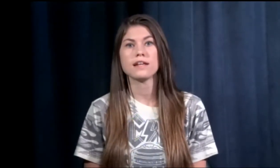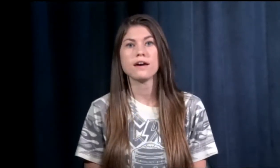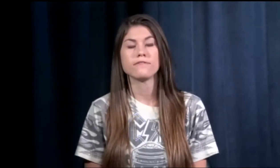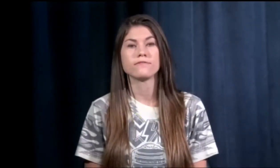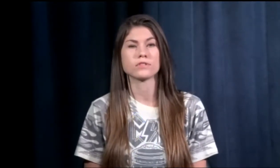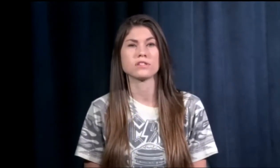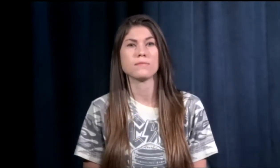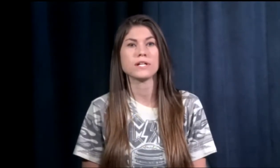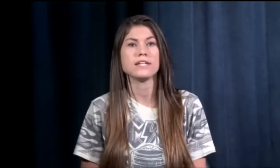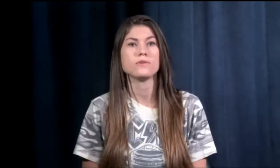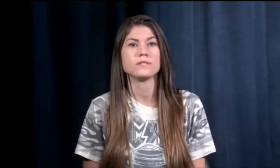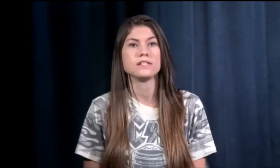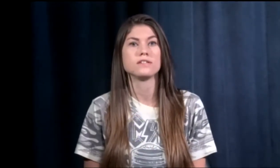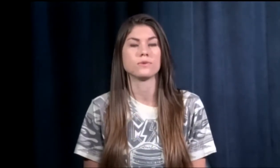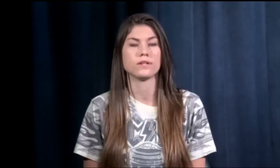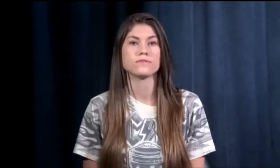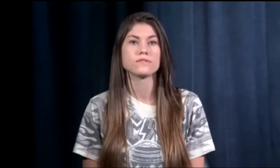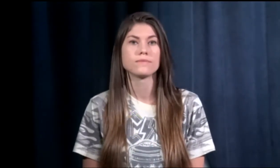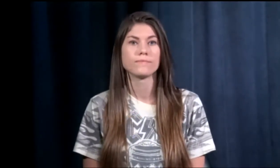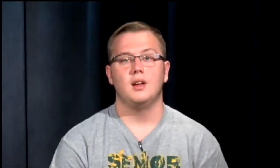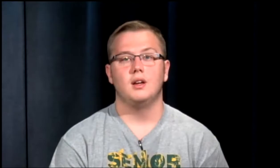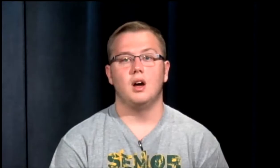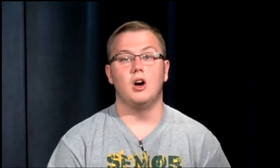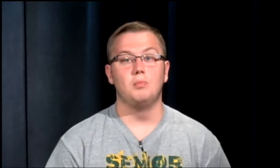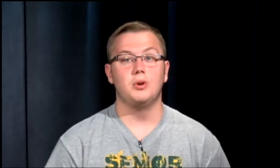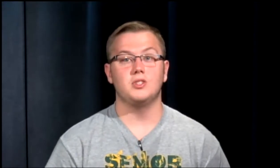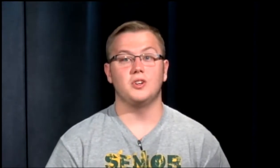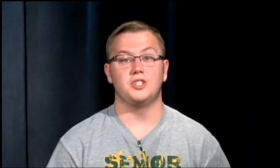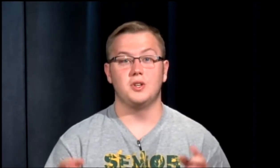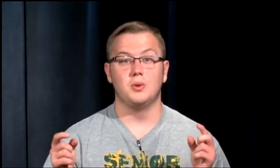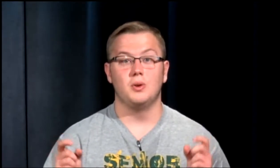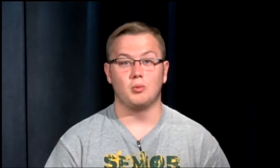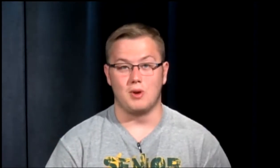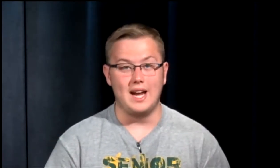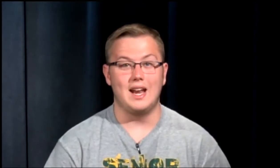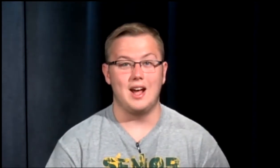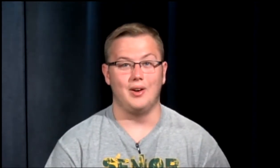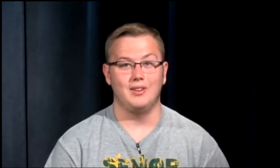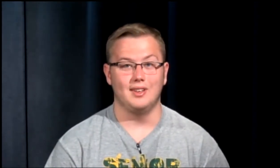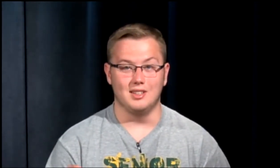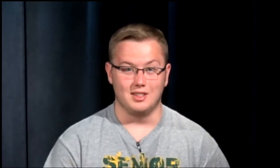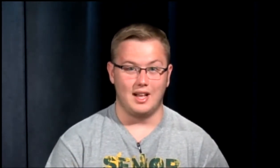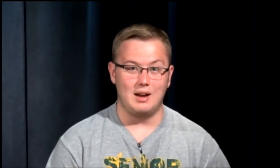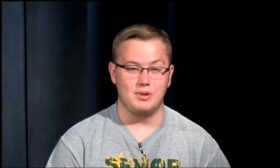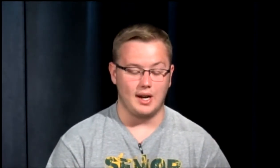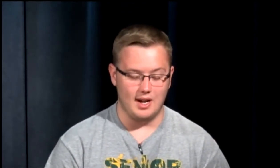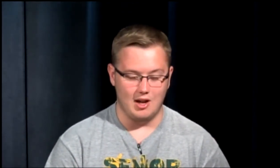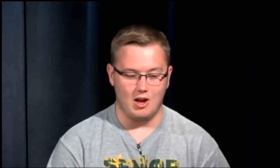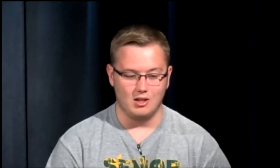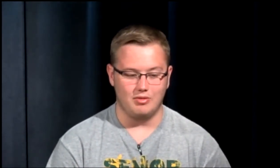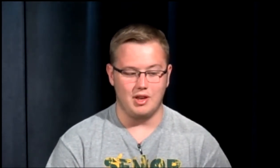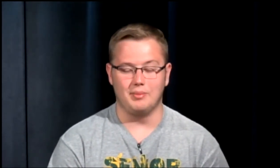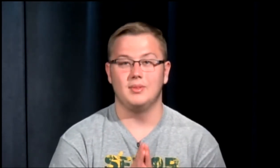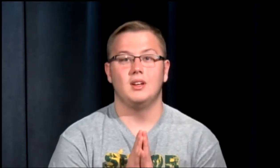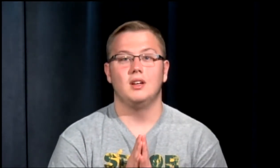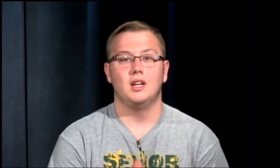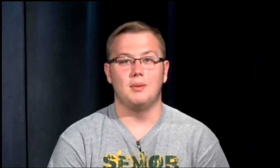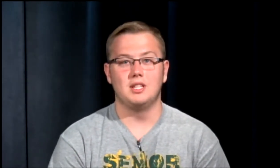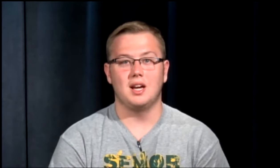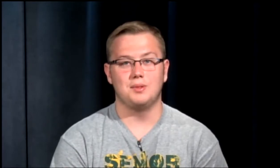up for summer EOC tutorials. All books are due right now in the library, all of them. How many times do we have